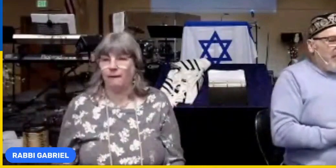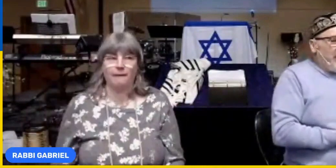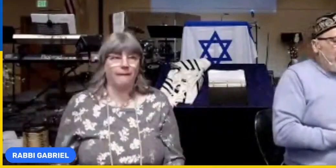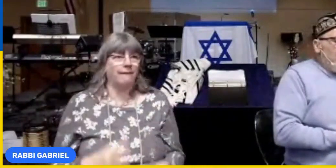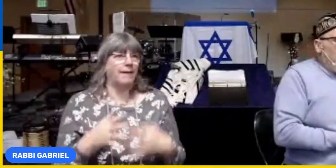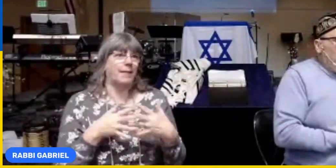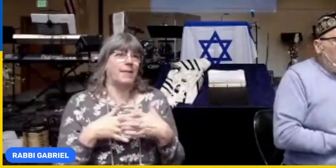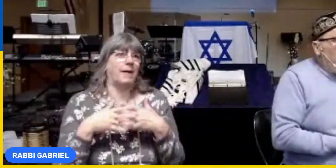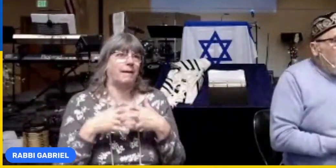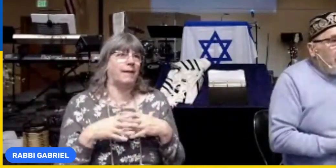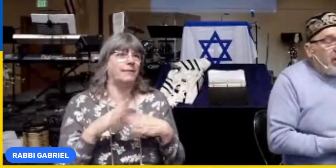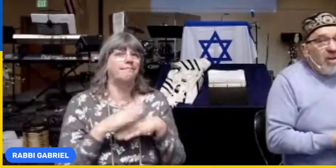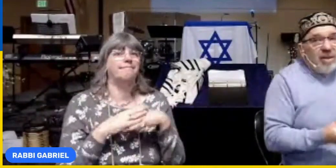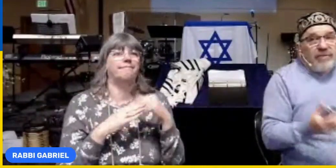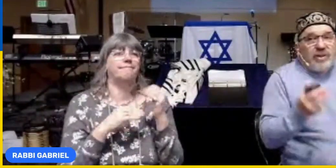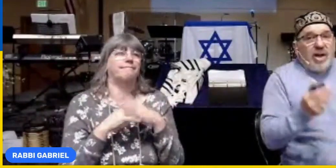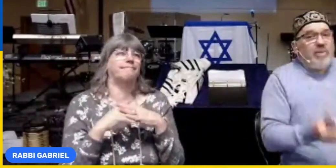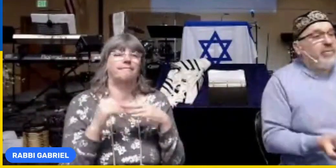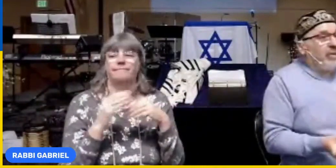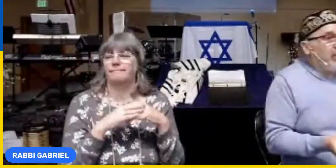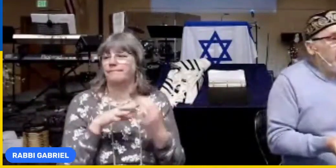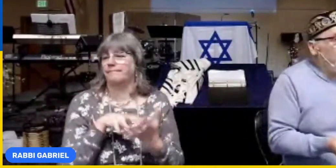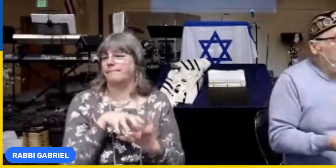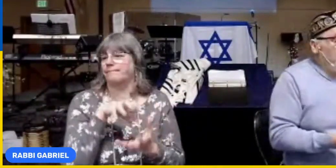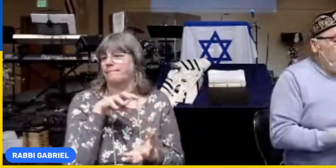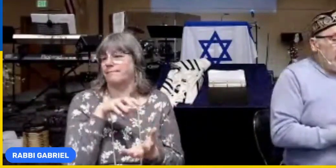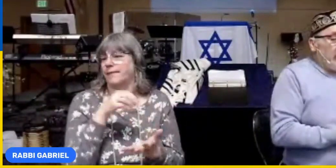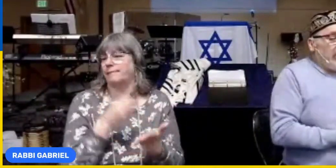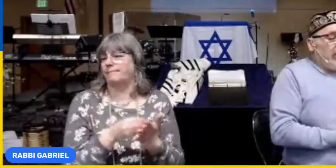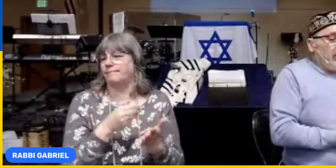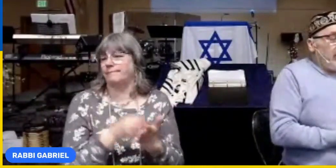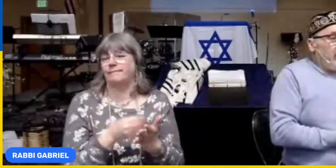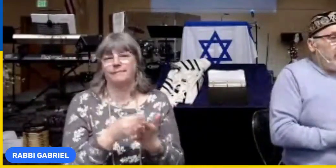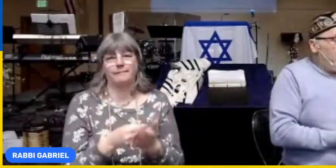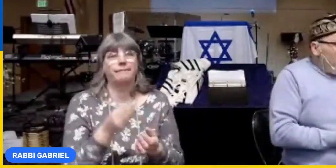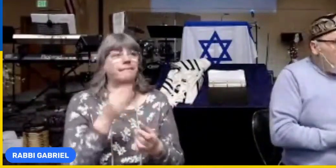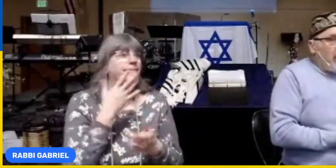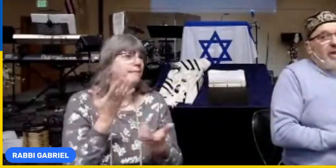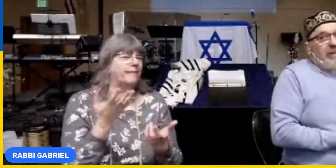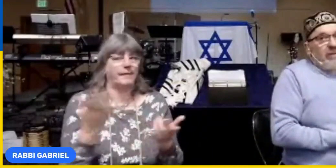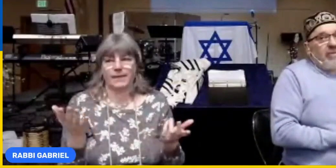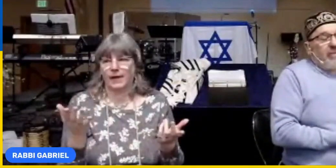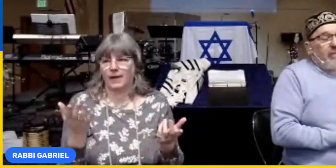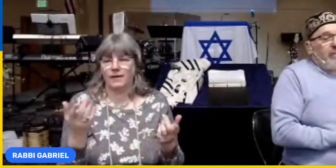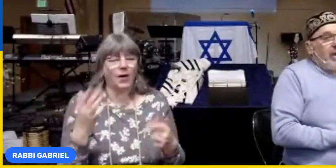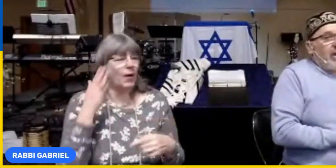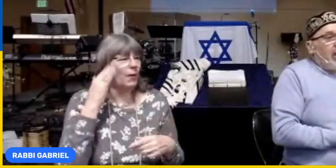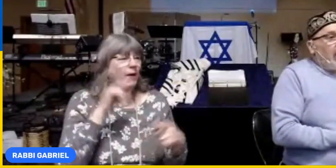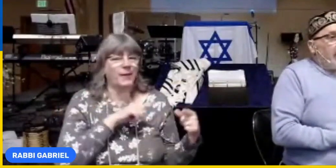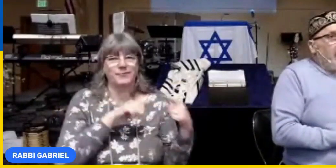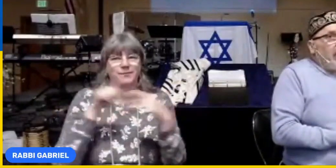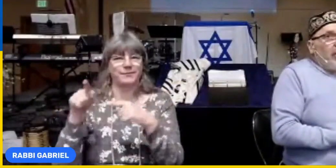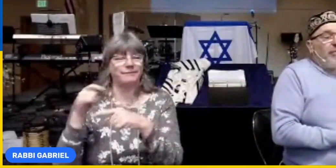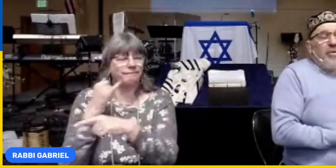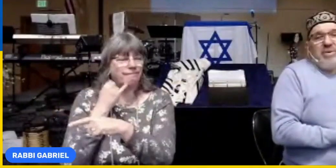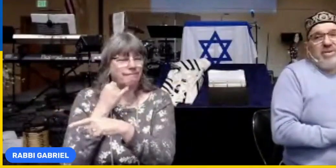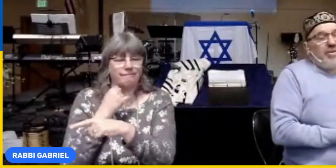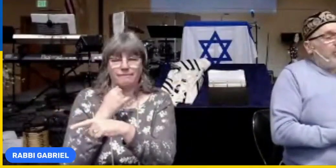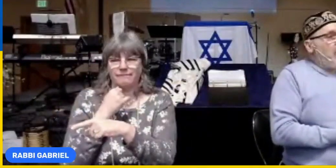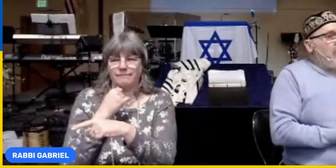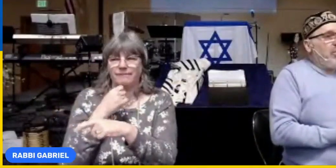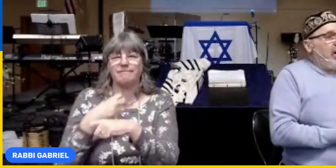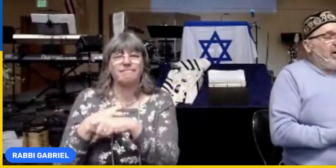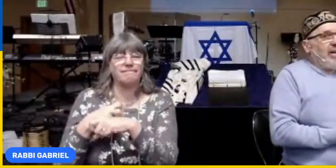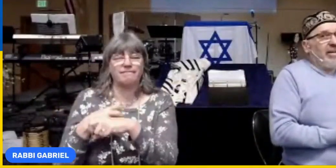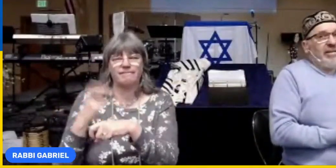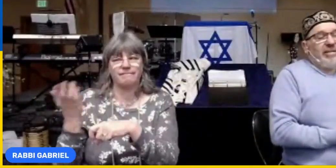you know. So because of the comfort, they don't immigrate. Like a few